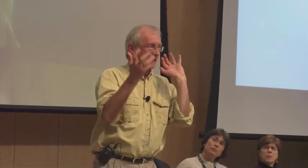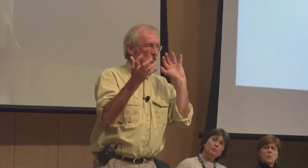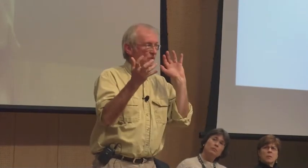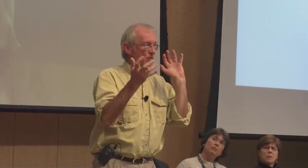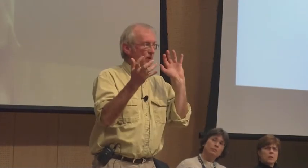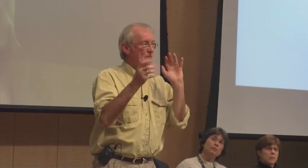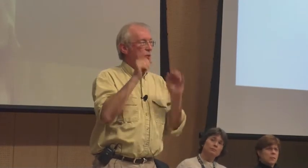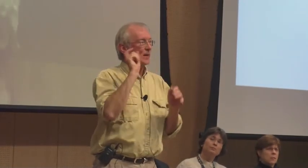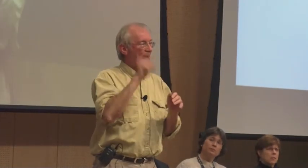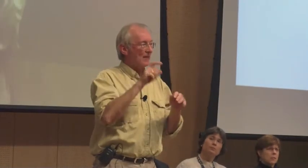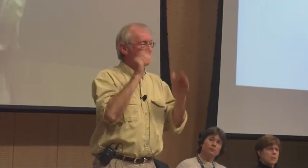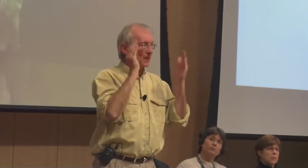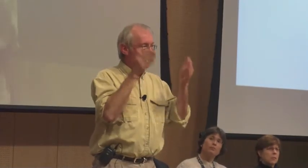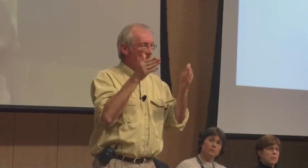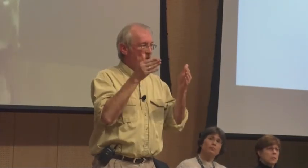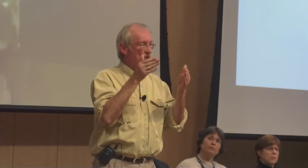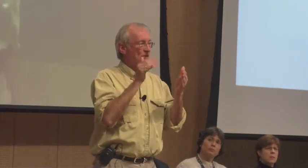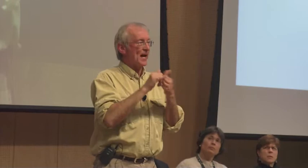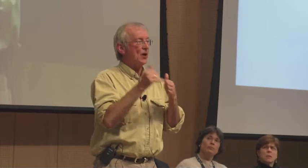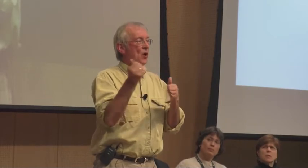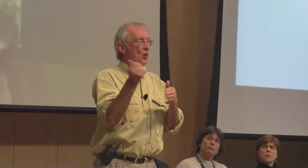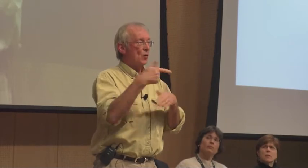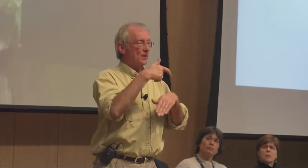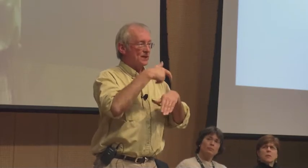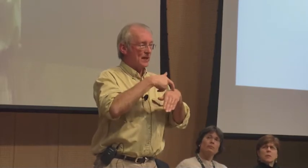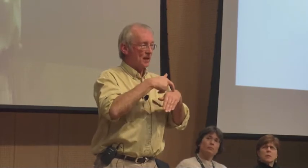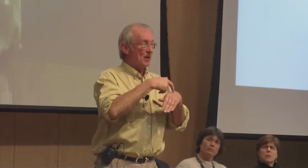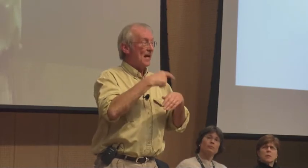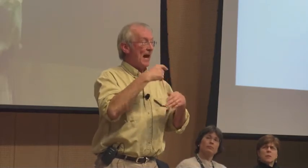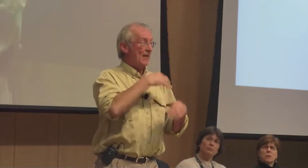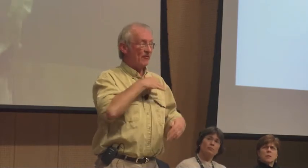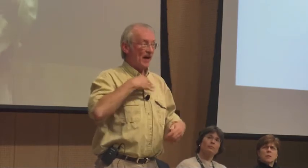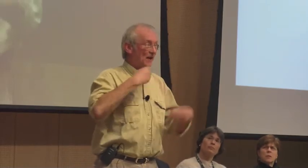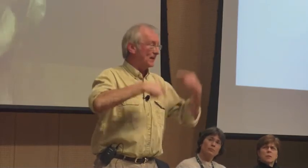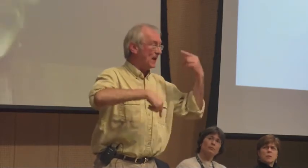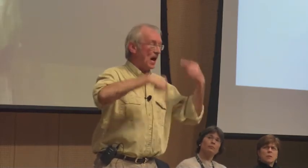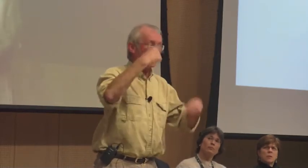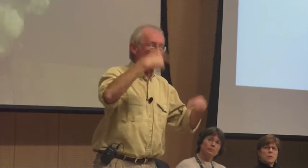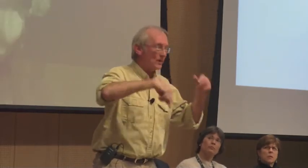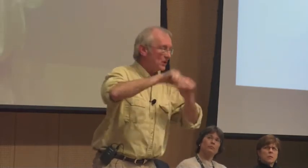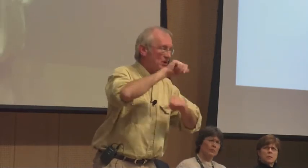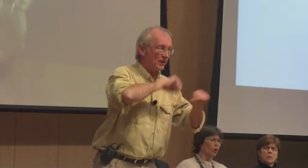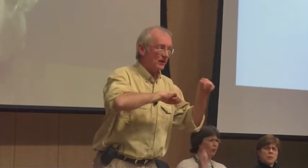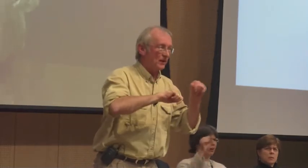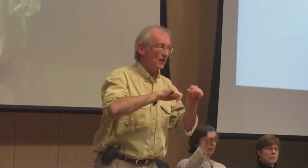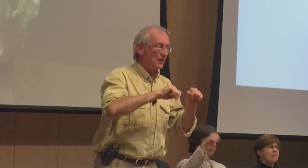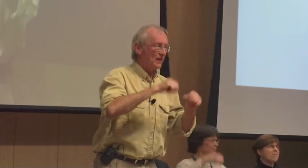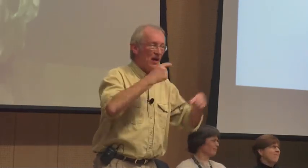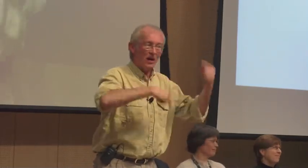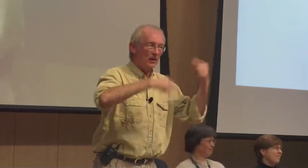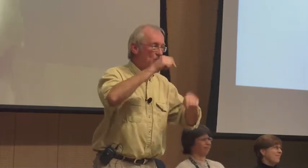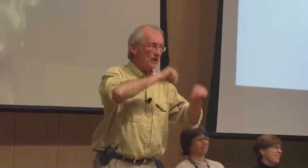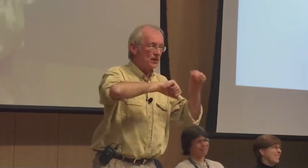gets screwed up. So we have to pay attention to that all the time. And the faculty argue with each other. They argue with each